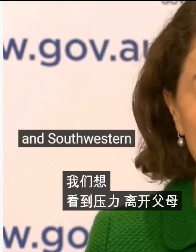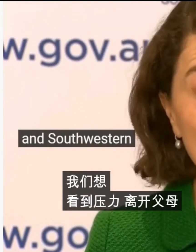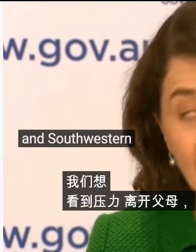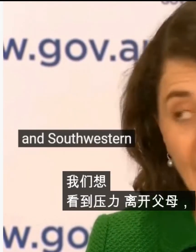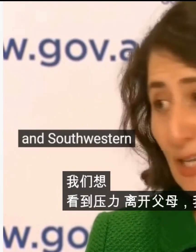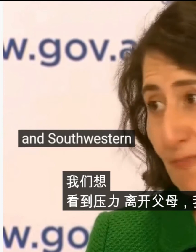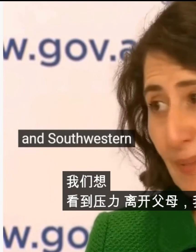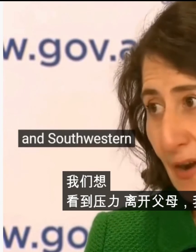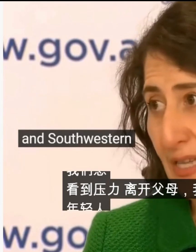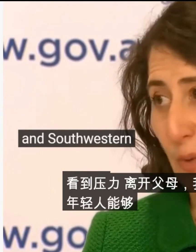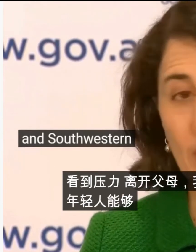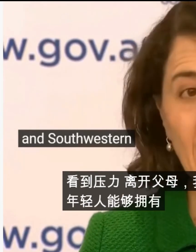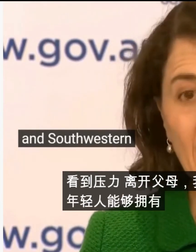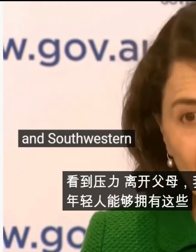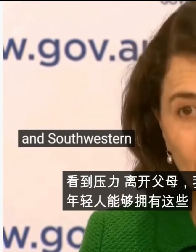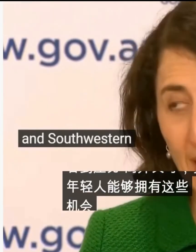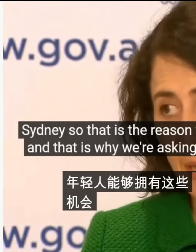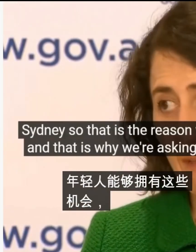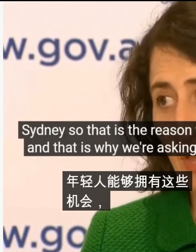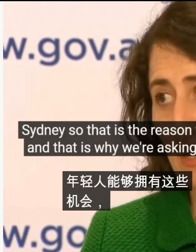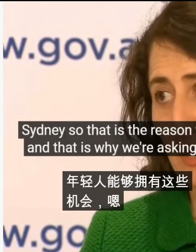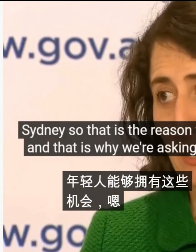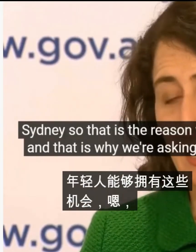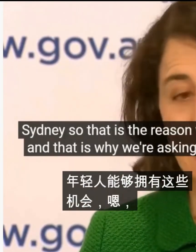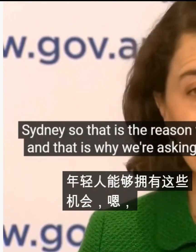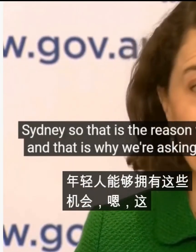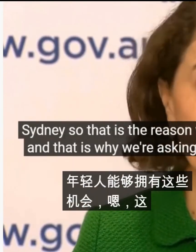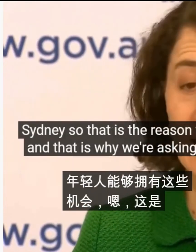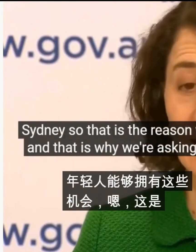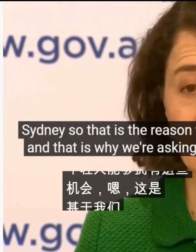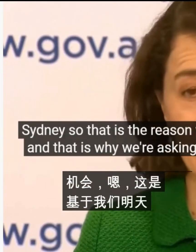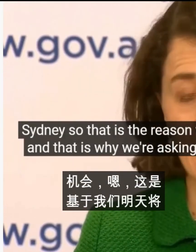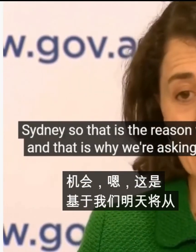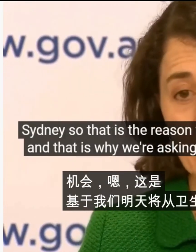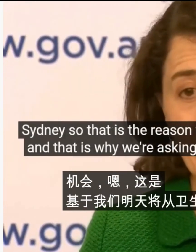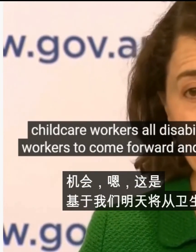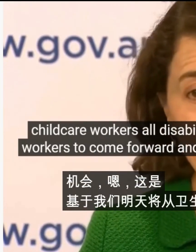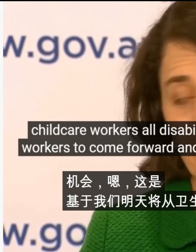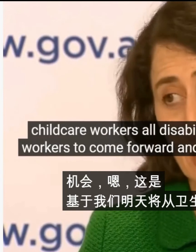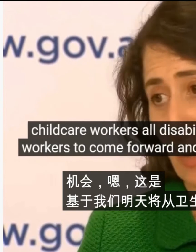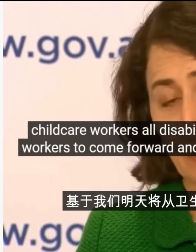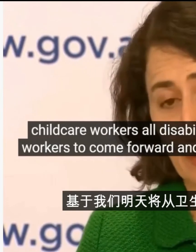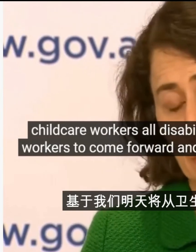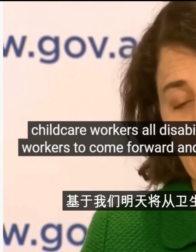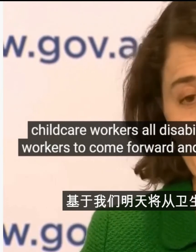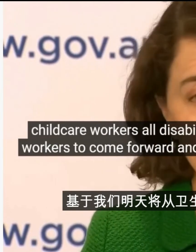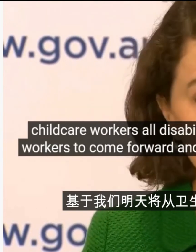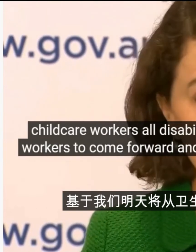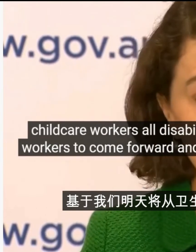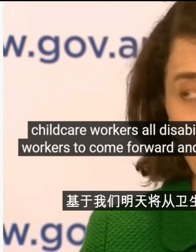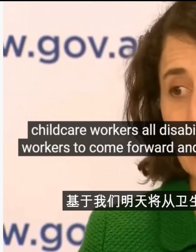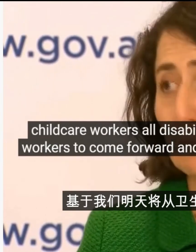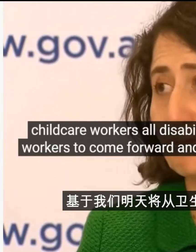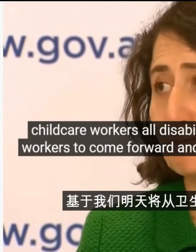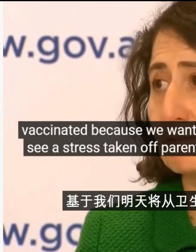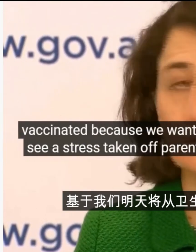stress taken off parents. We want young people to be able to have those opportunities, and that's based on information we receive from the health team.